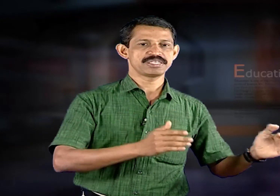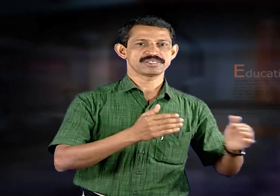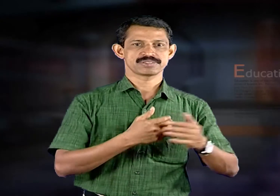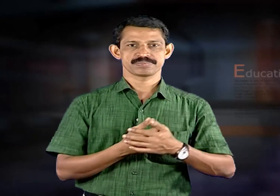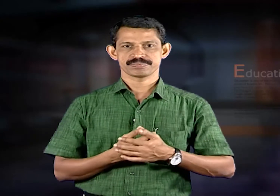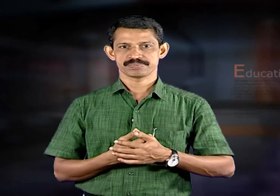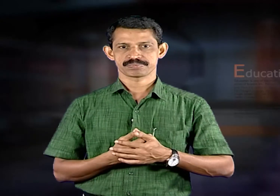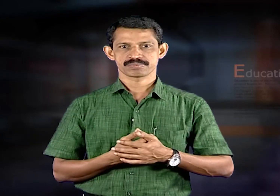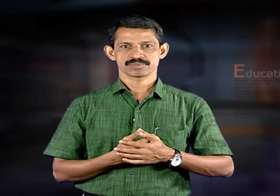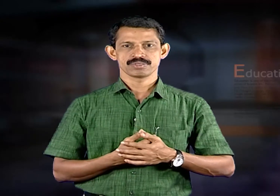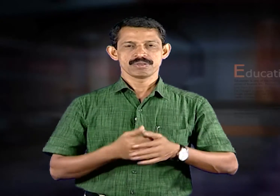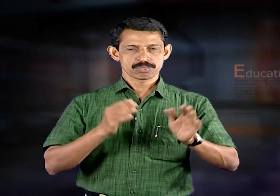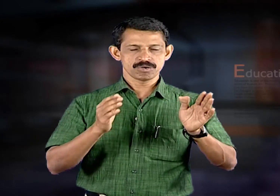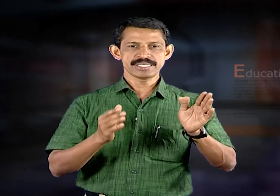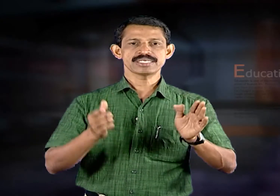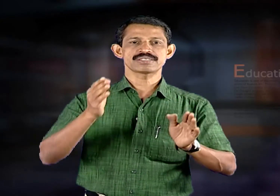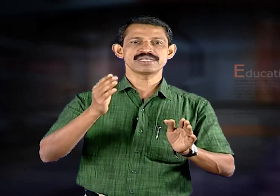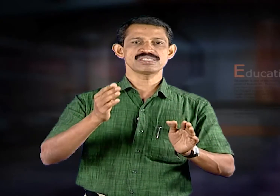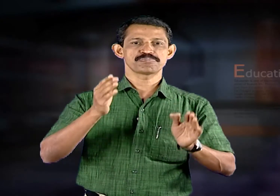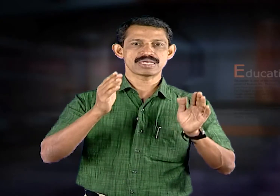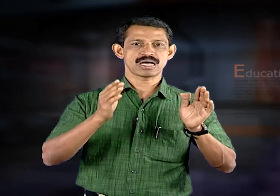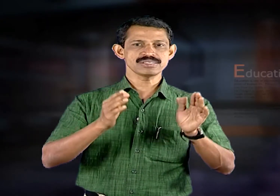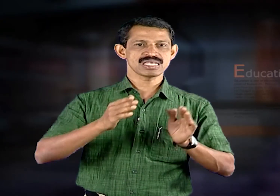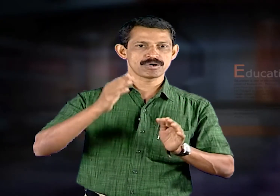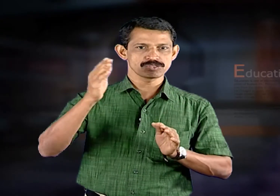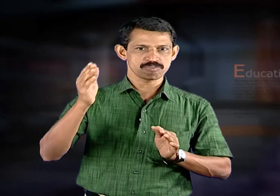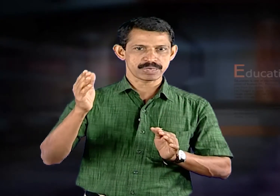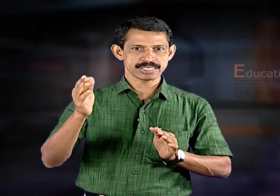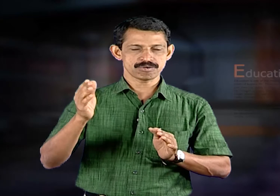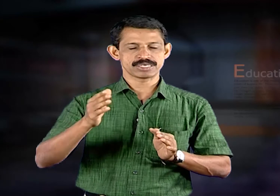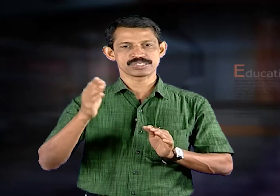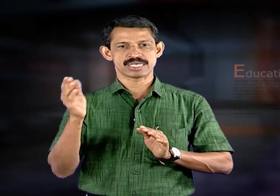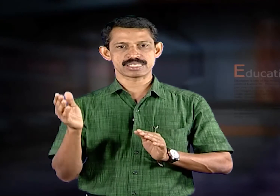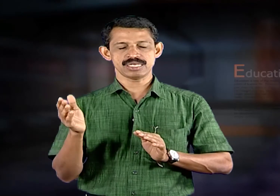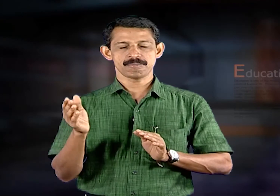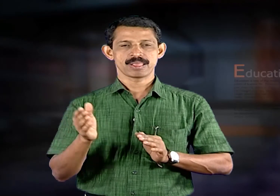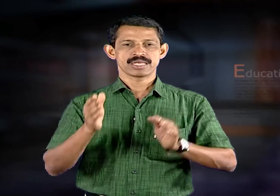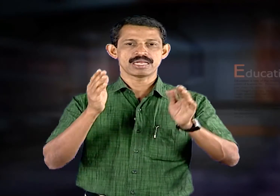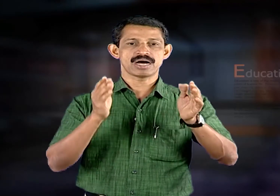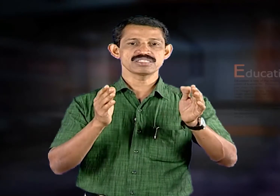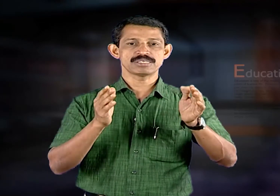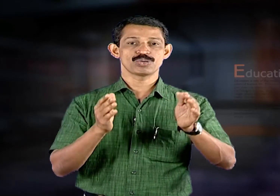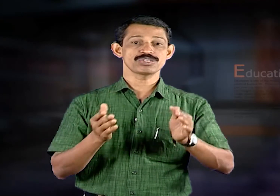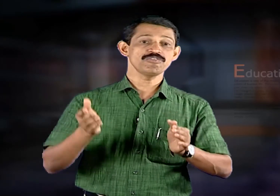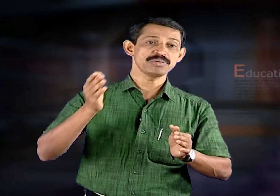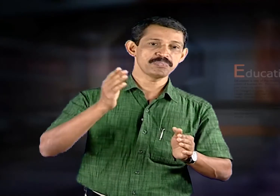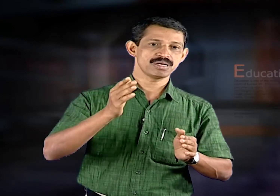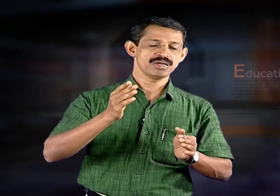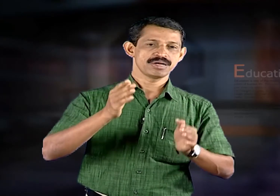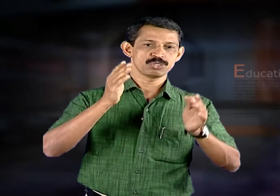experience. Though many countries spend large amounts of money on education, a large majority of people do not